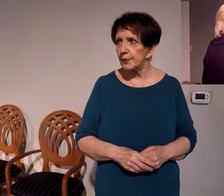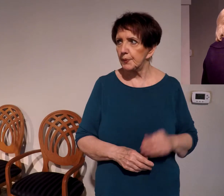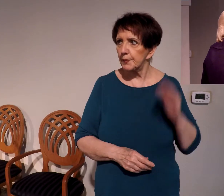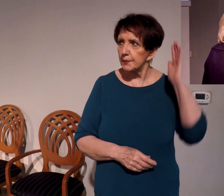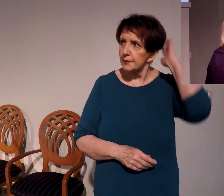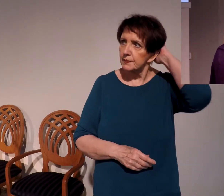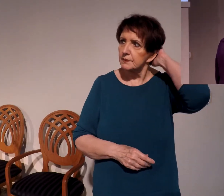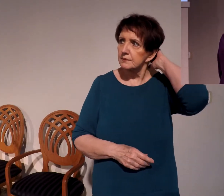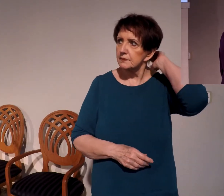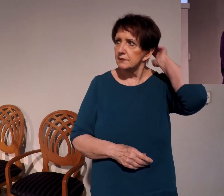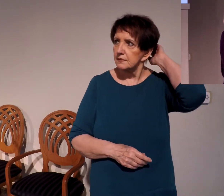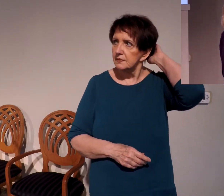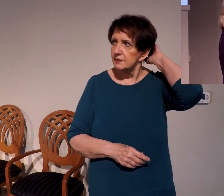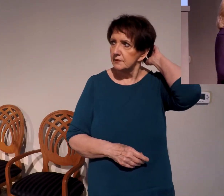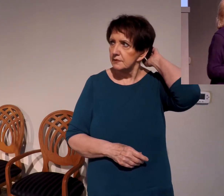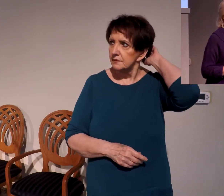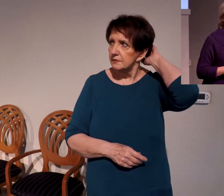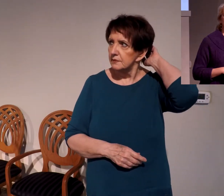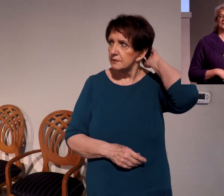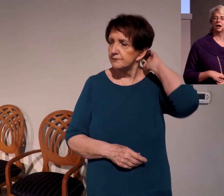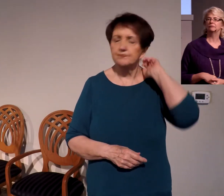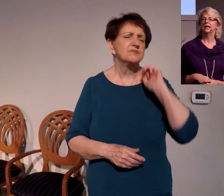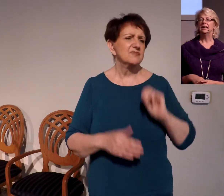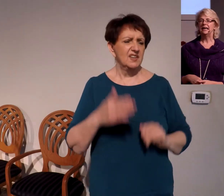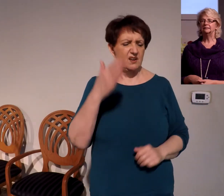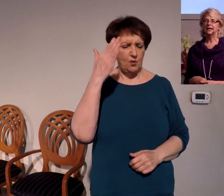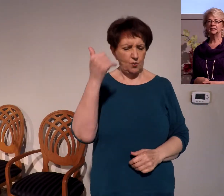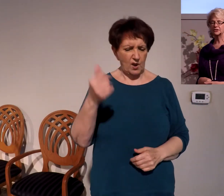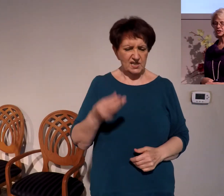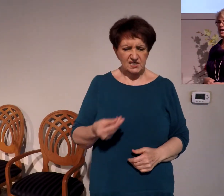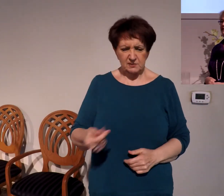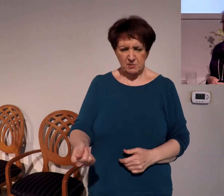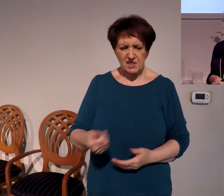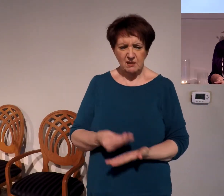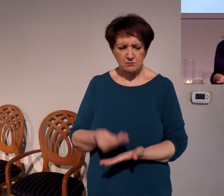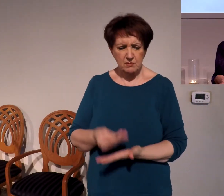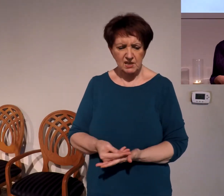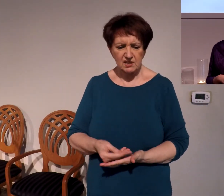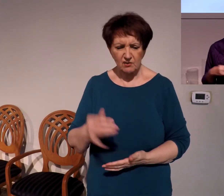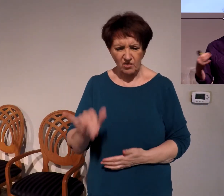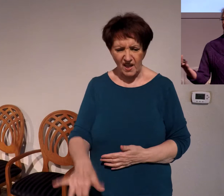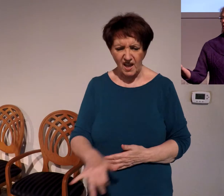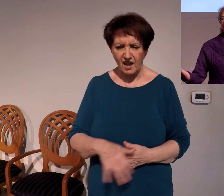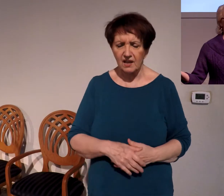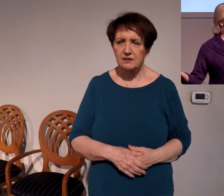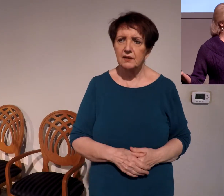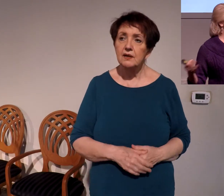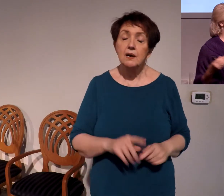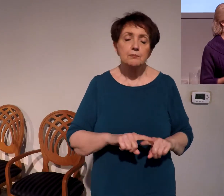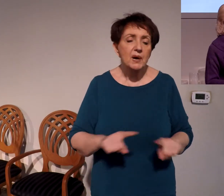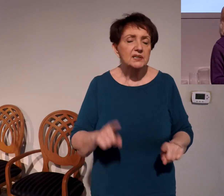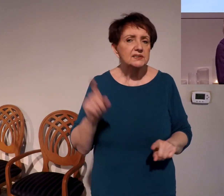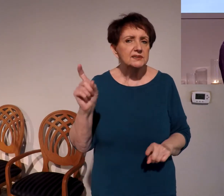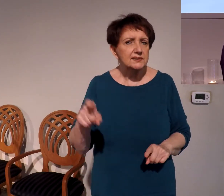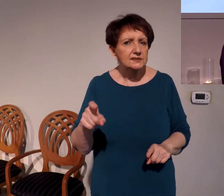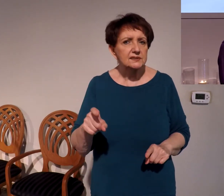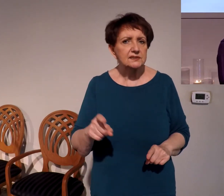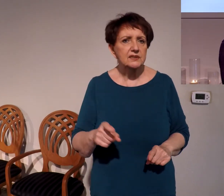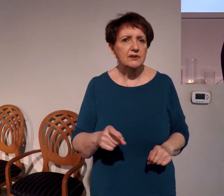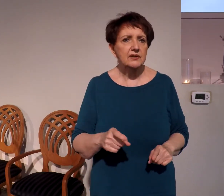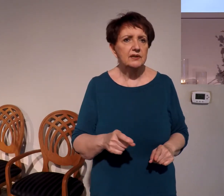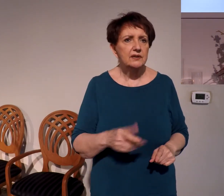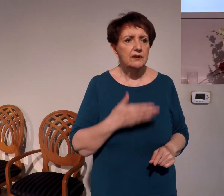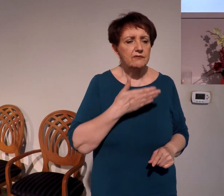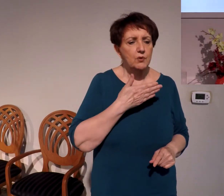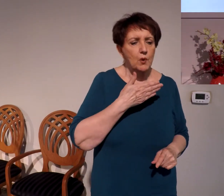why am I spending that money on myself or that time on myself? And yet it's necessary if you actually want to contribute to your home life or your